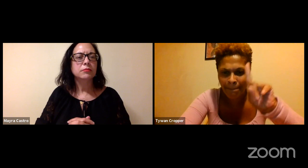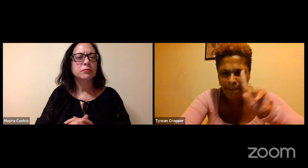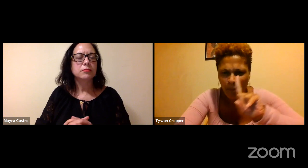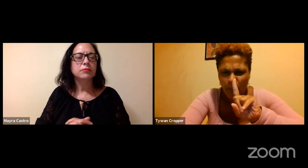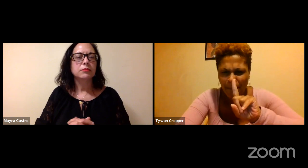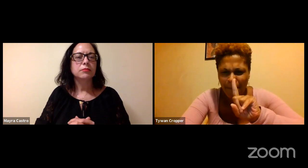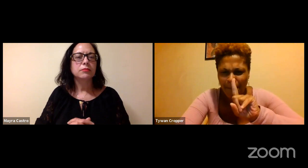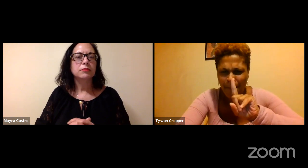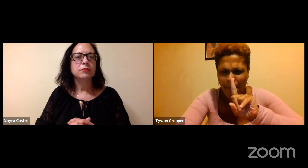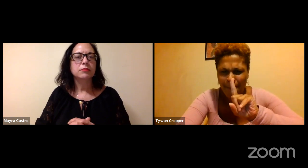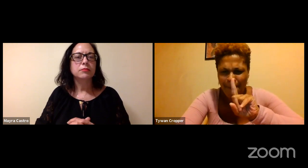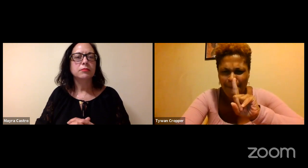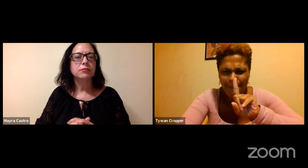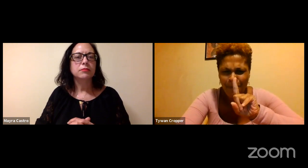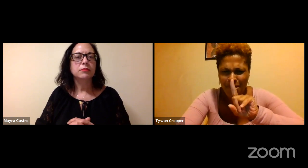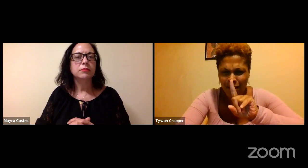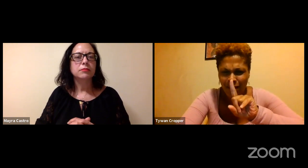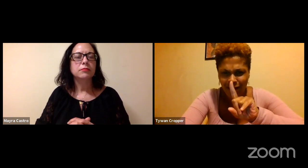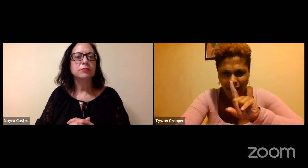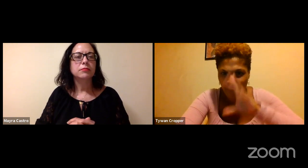And let me see.